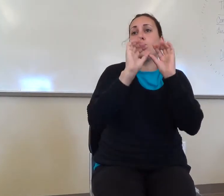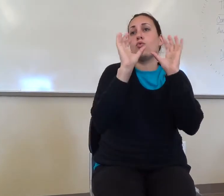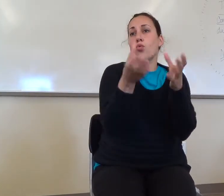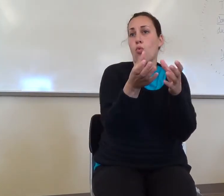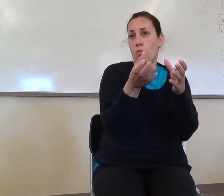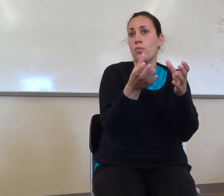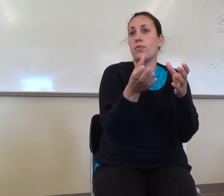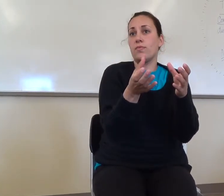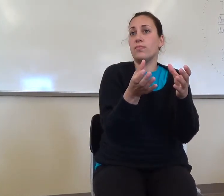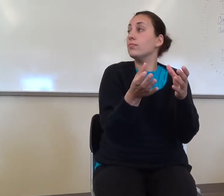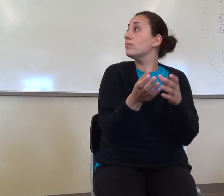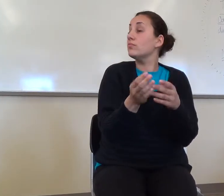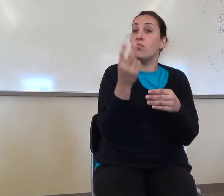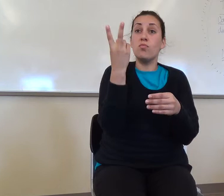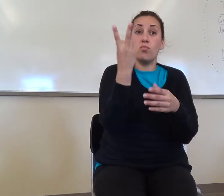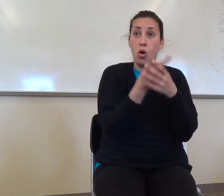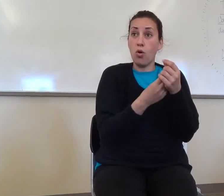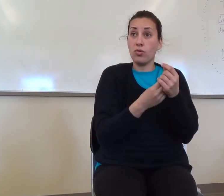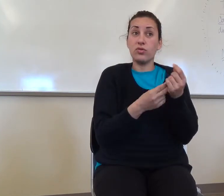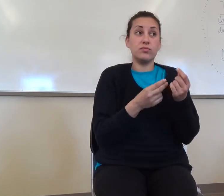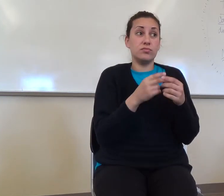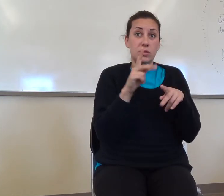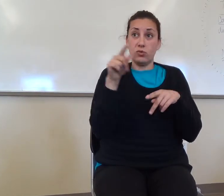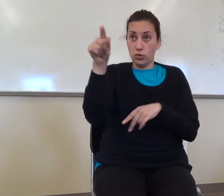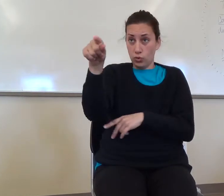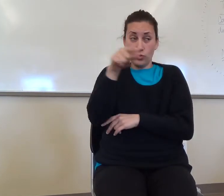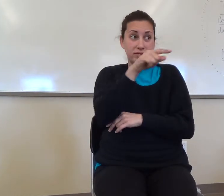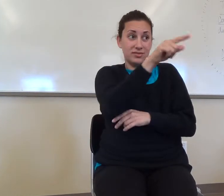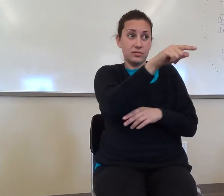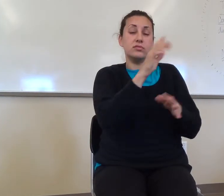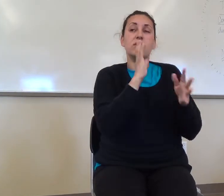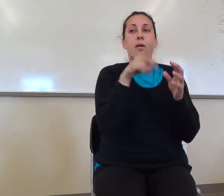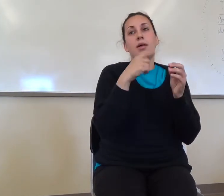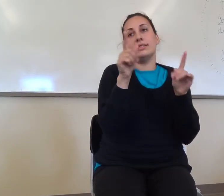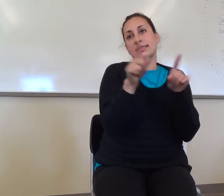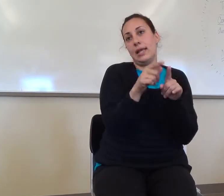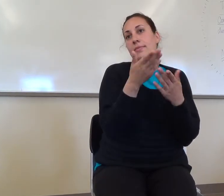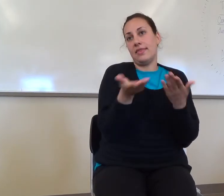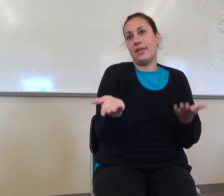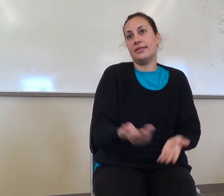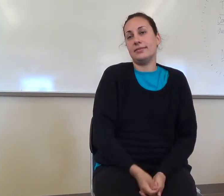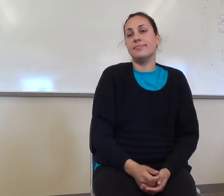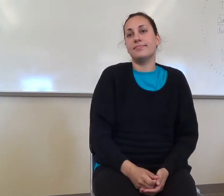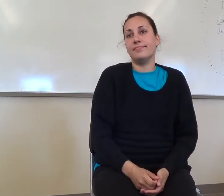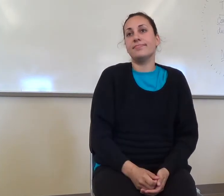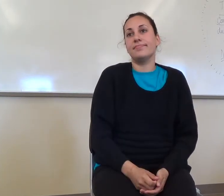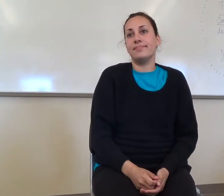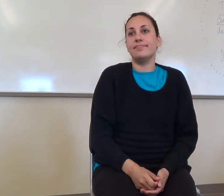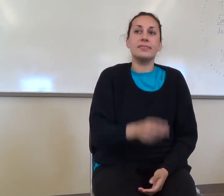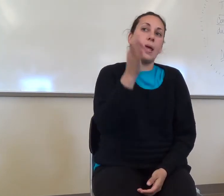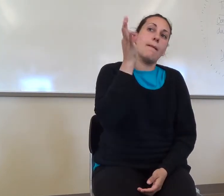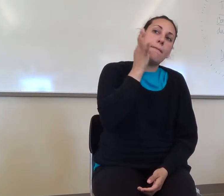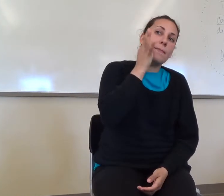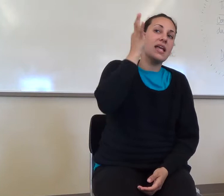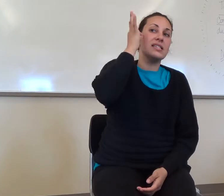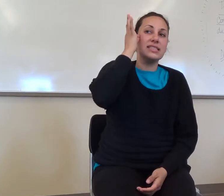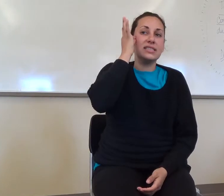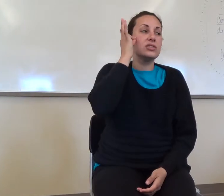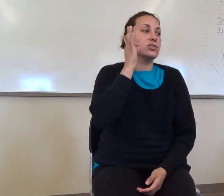really, so both of you are kind of talking about the same thing. Native Americans, tribal colleges. Okay, tribal refers